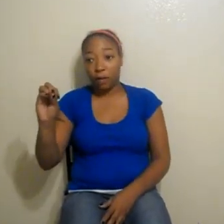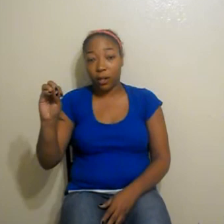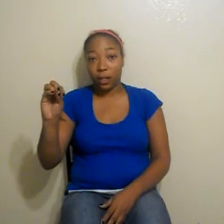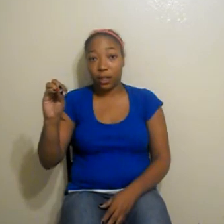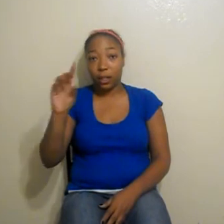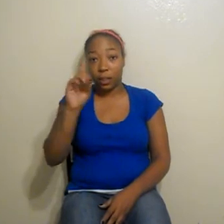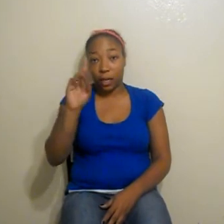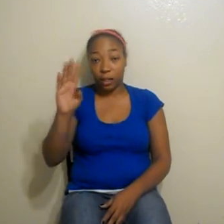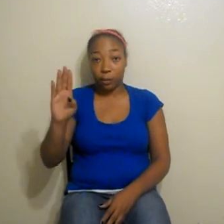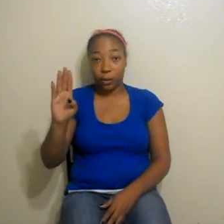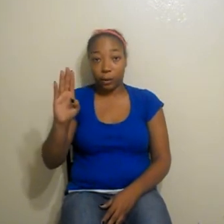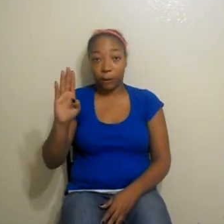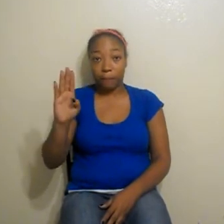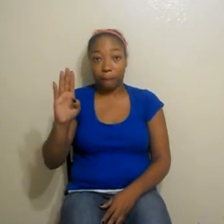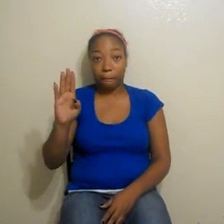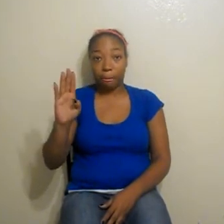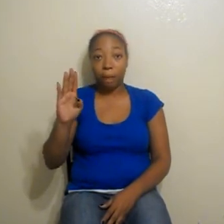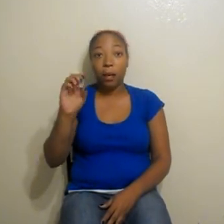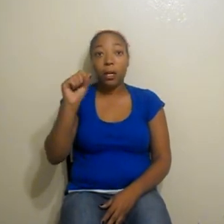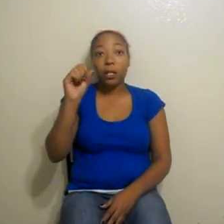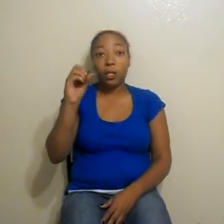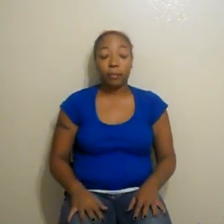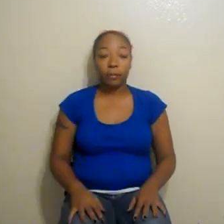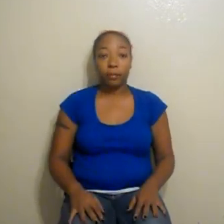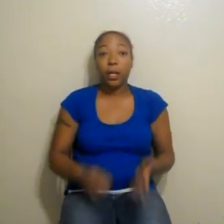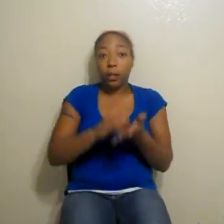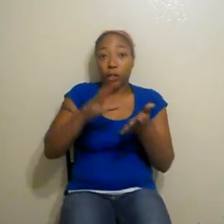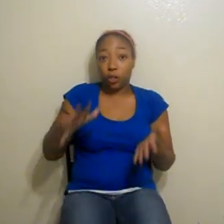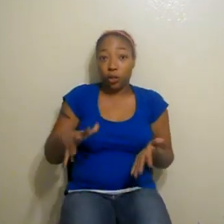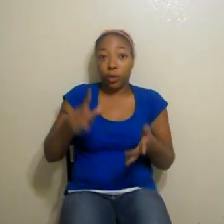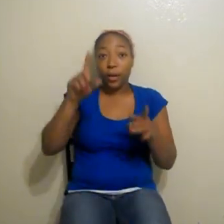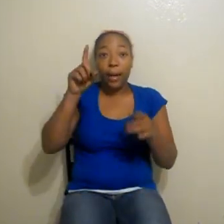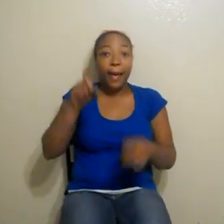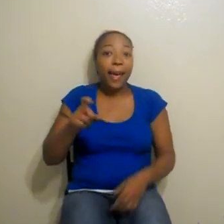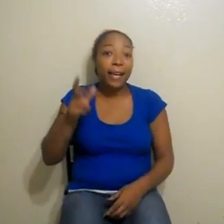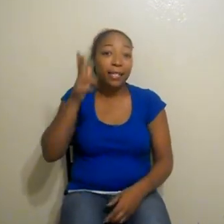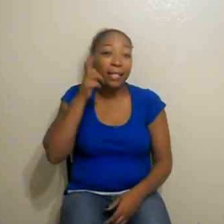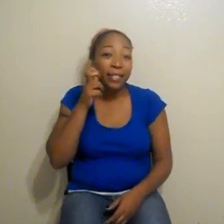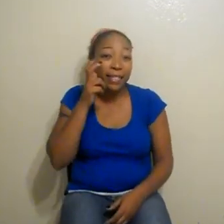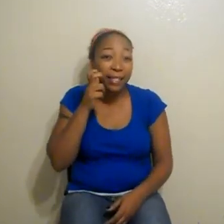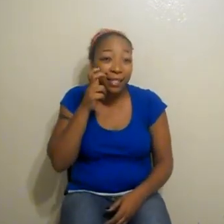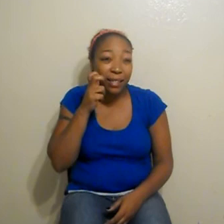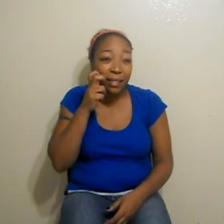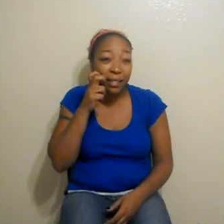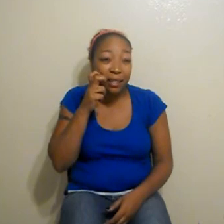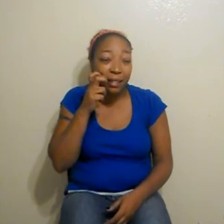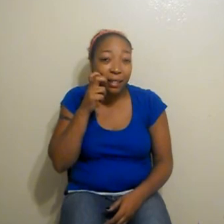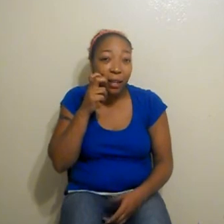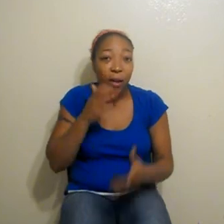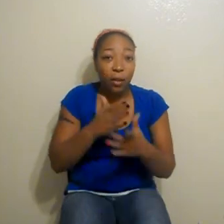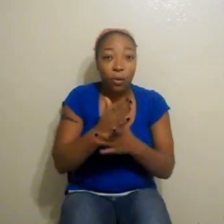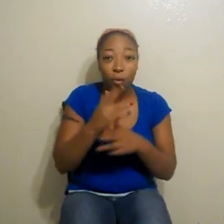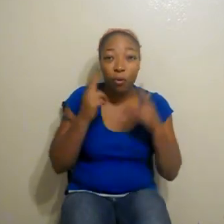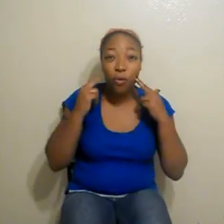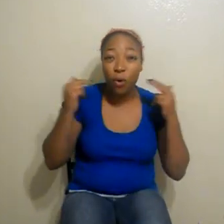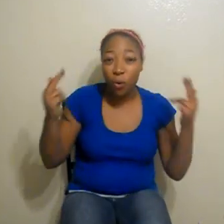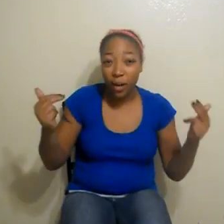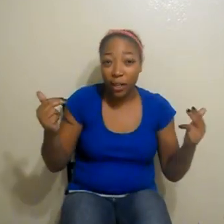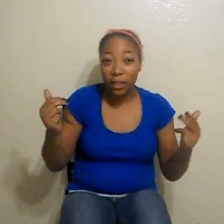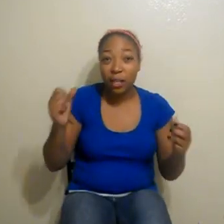70 decibels. So the student has to listen through noise